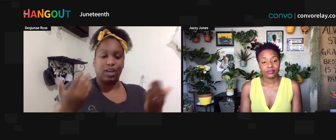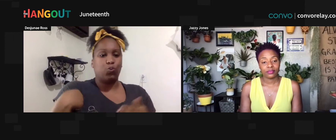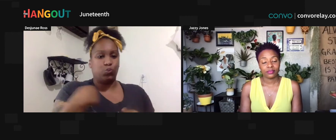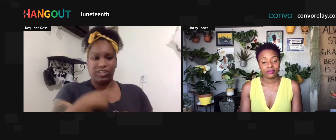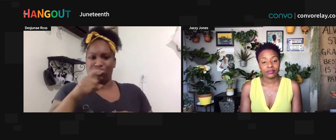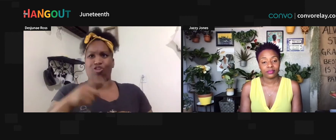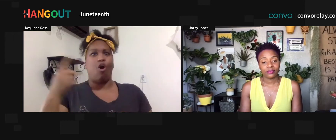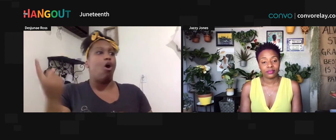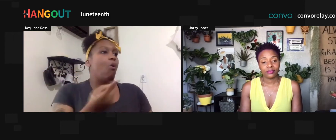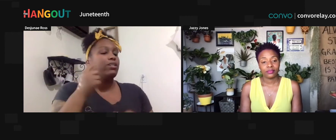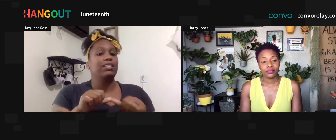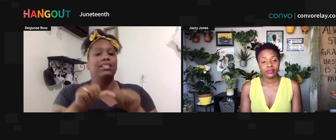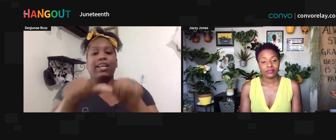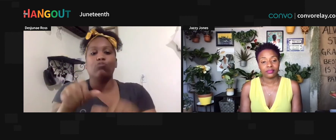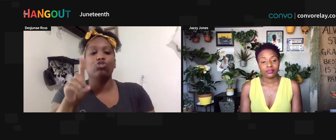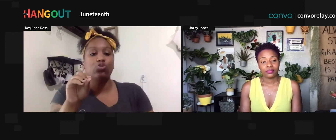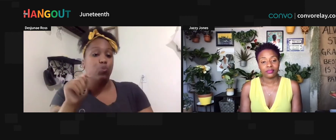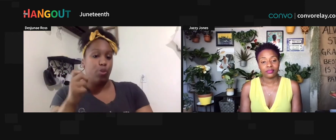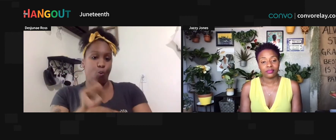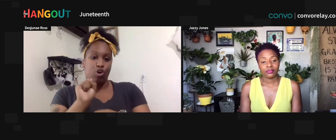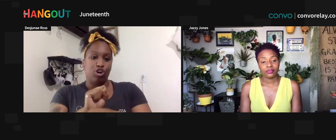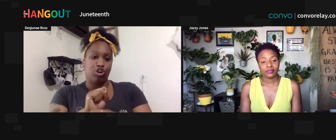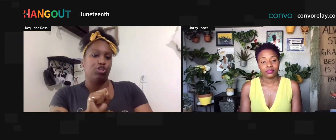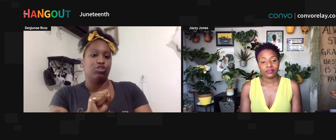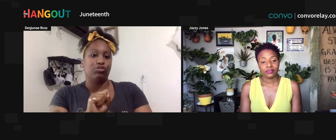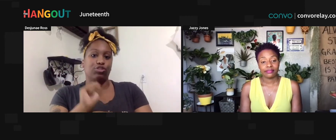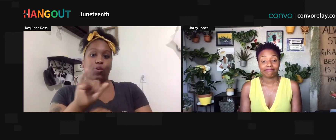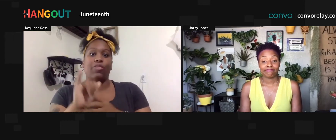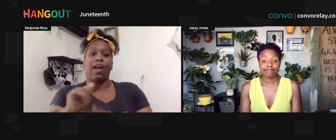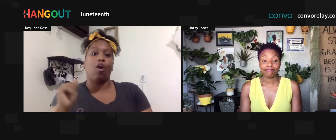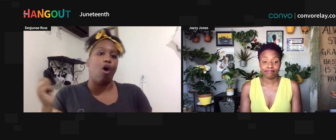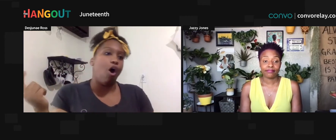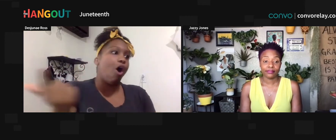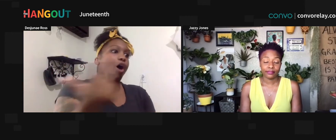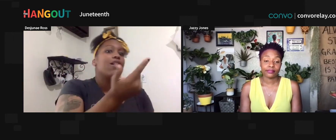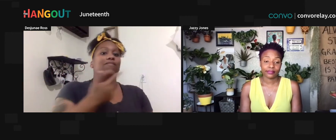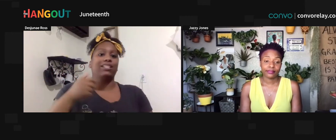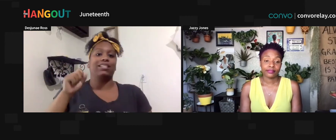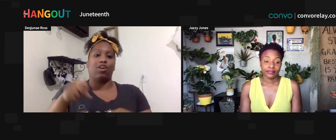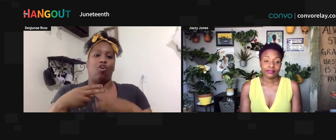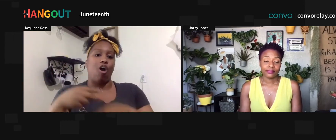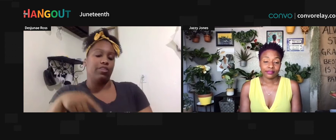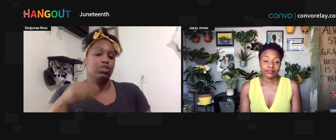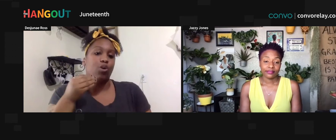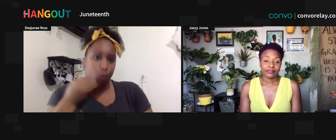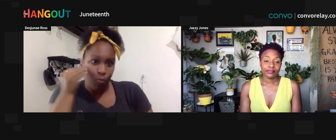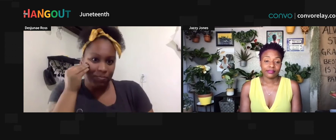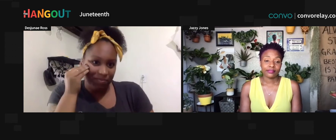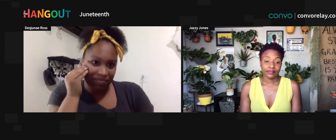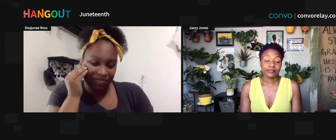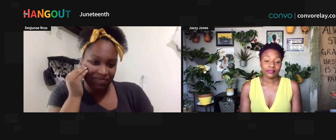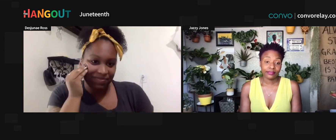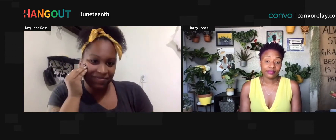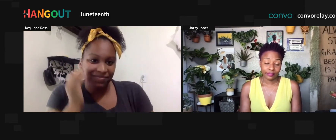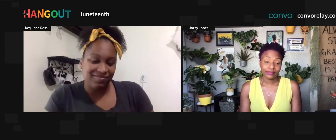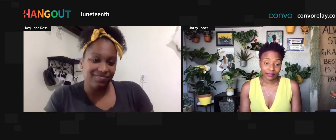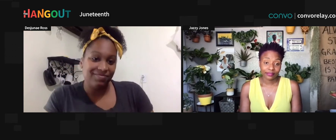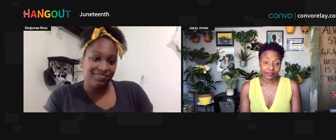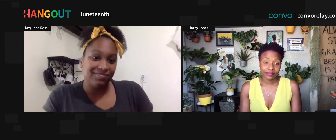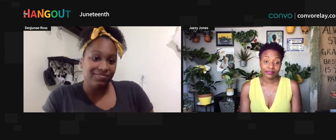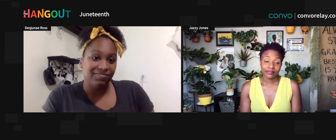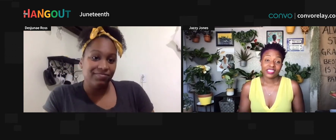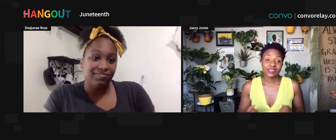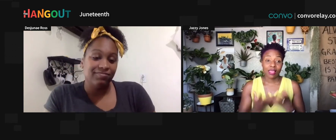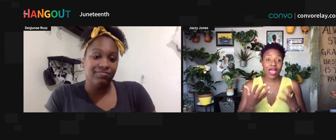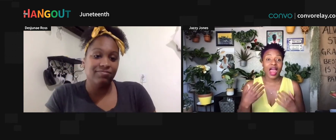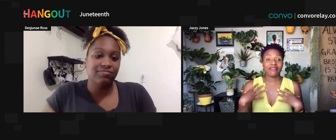recognize that living here, there's always going to be continual work to be done. All of us this is all of